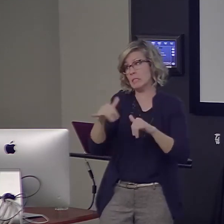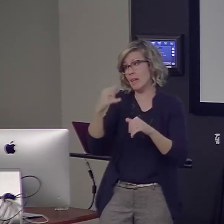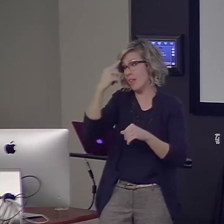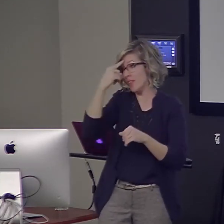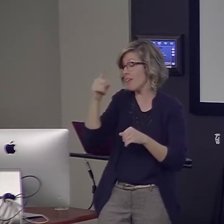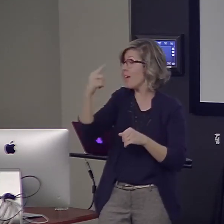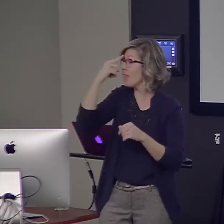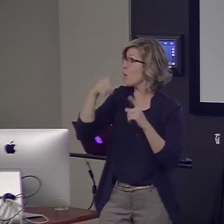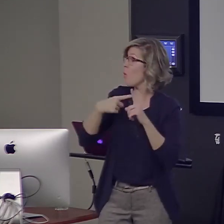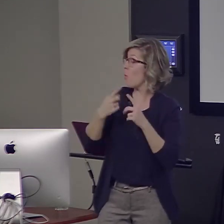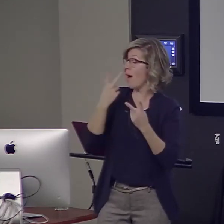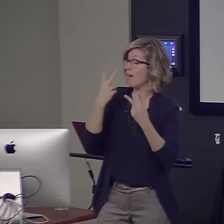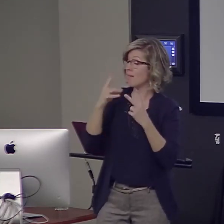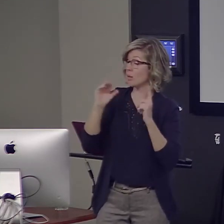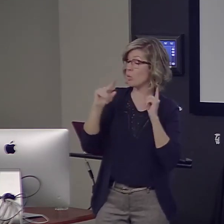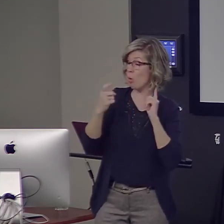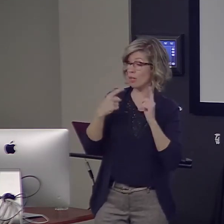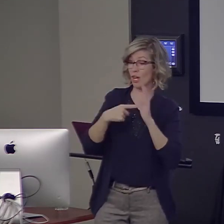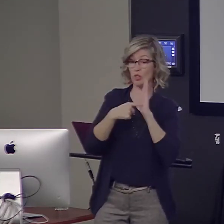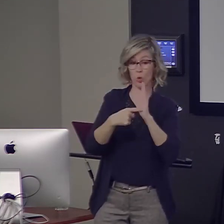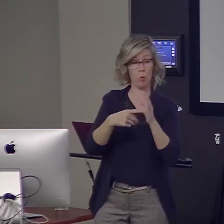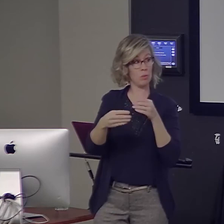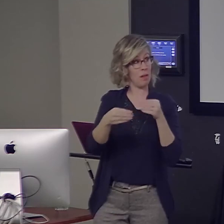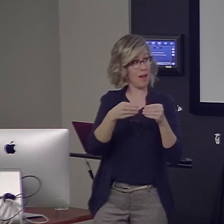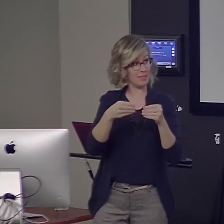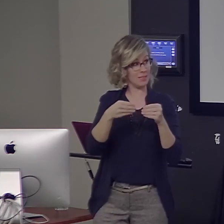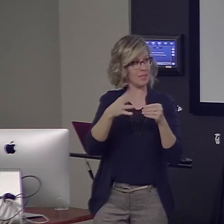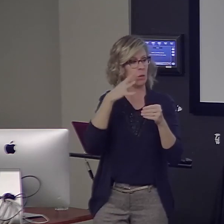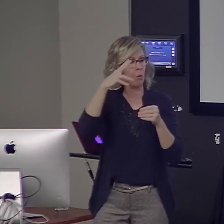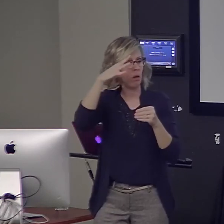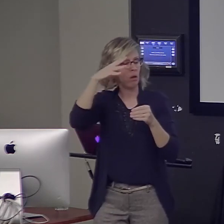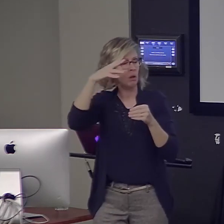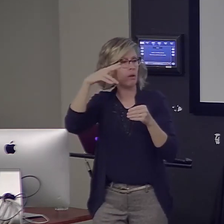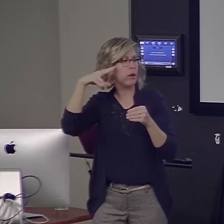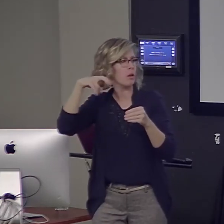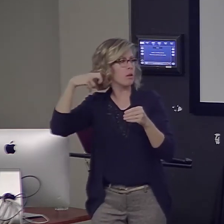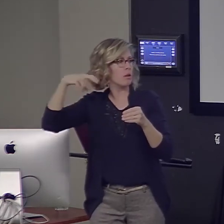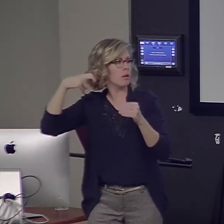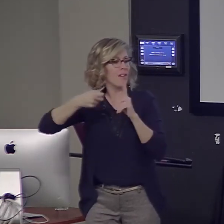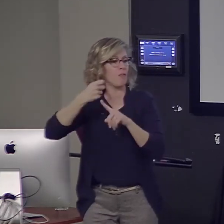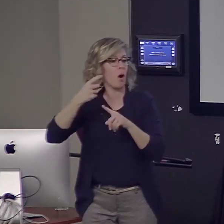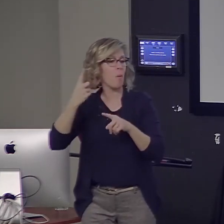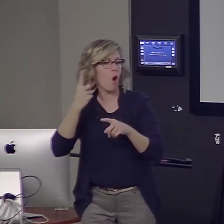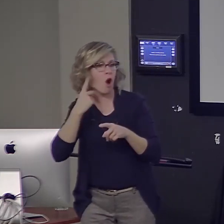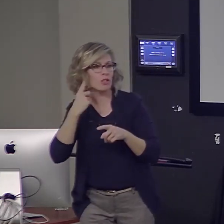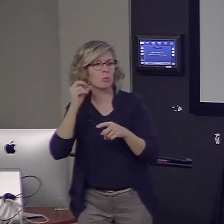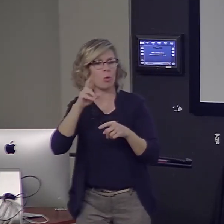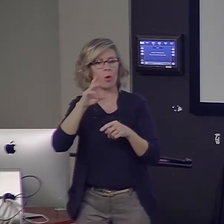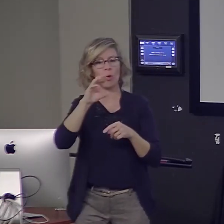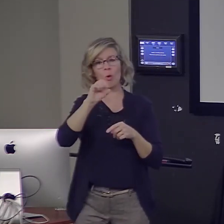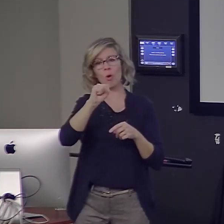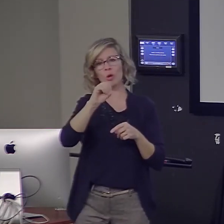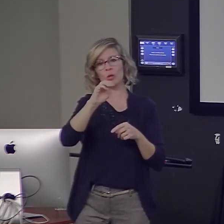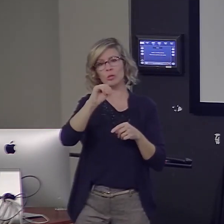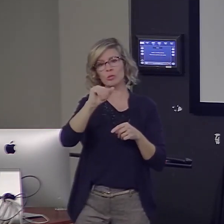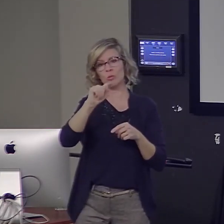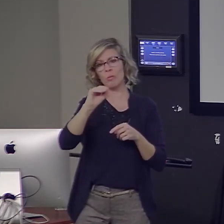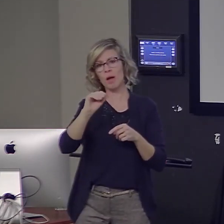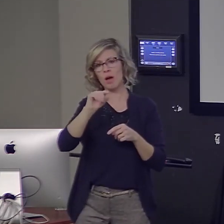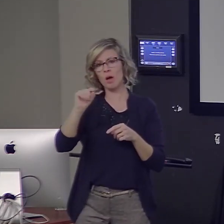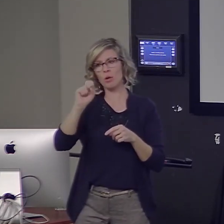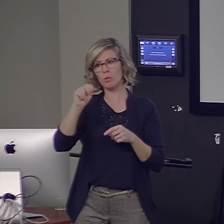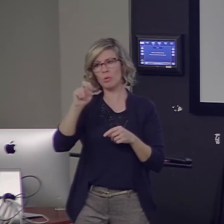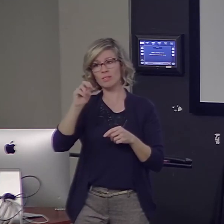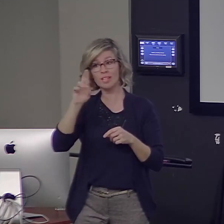when visual cortex shows plasticity, it's going to take on functions from the auditory cortex or from the somatosensory cortex.